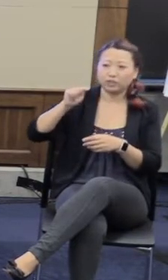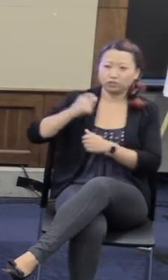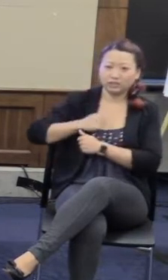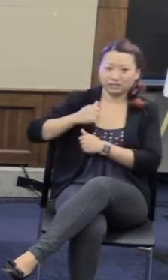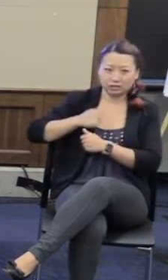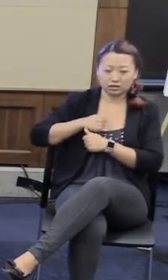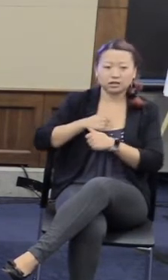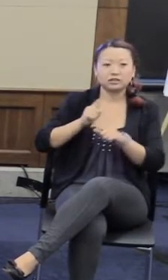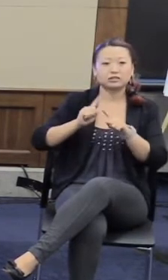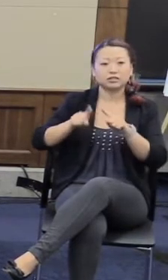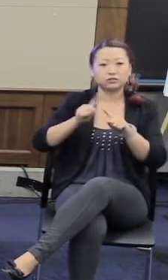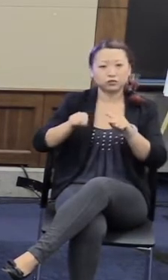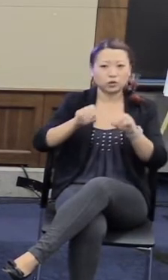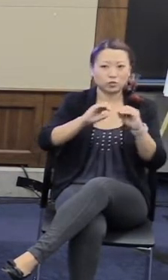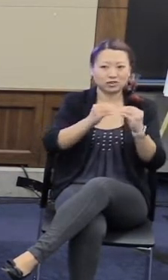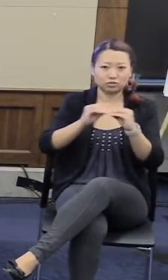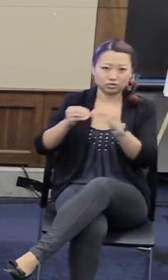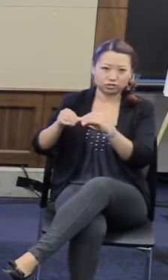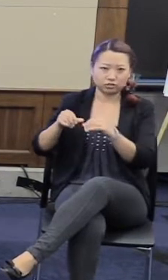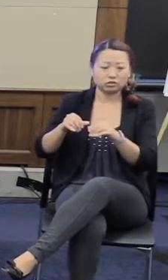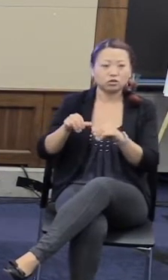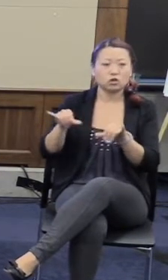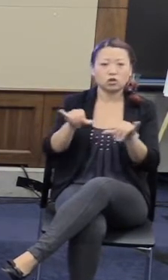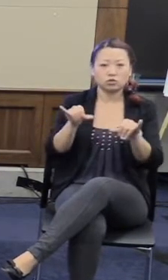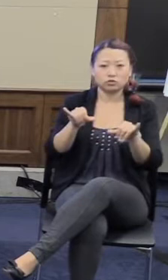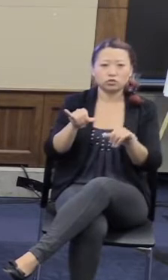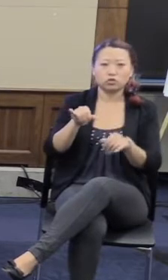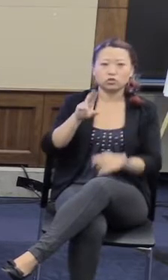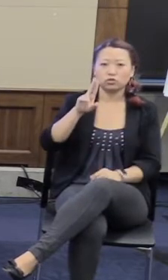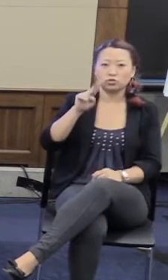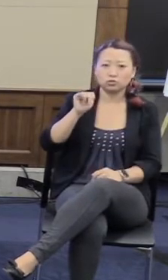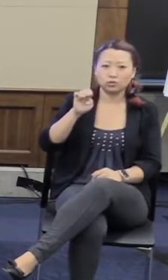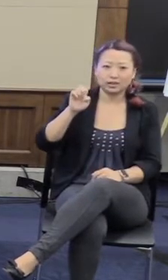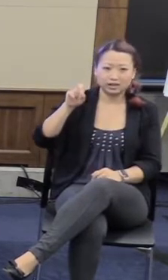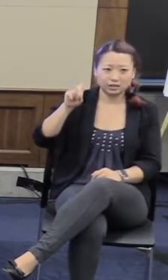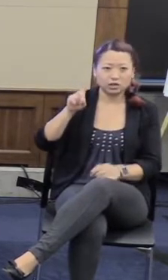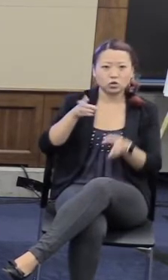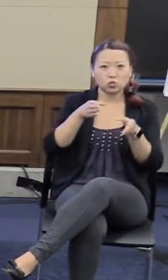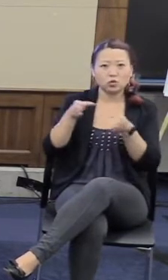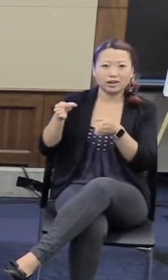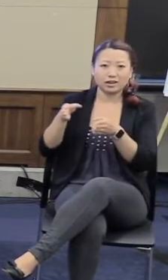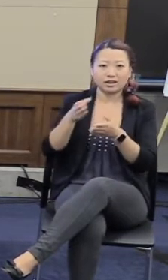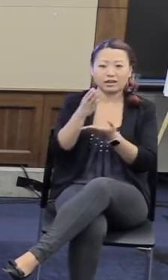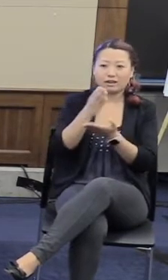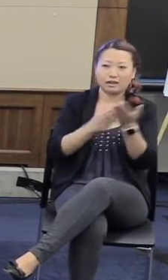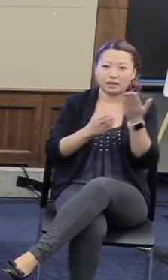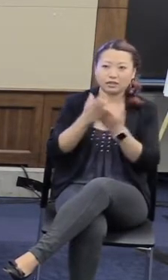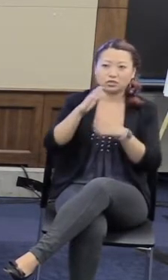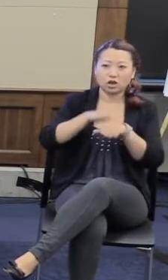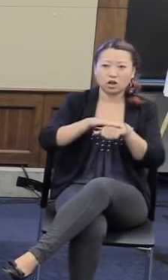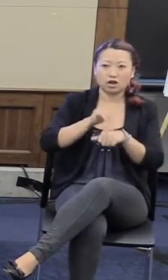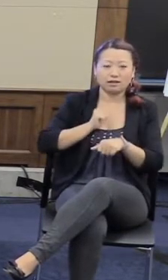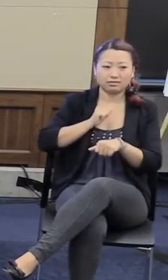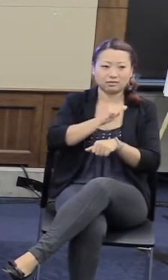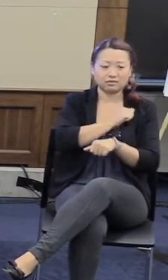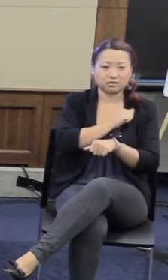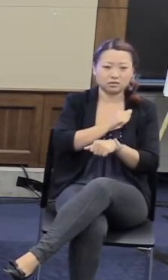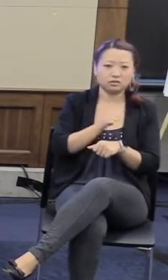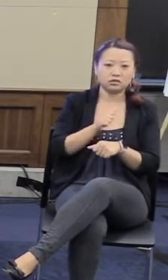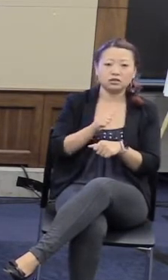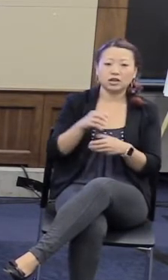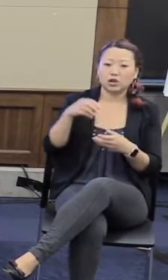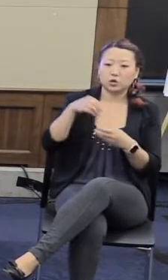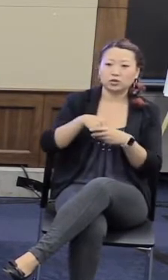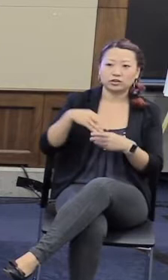Hispanic organizations, as well as the United Way and Hands On Atlanta, and also the volunteerism for